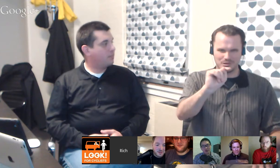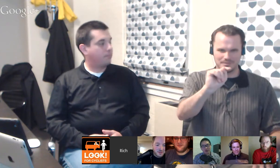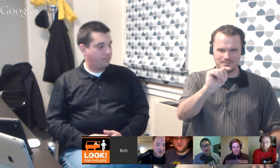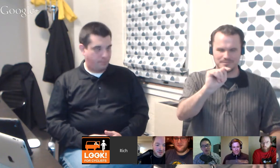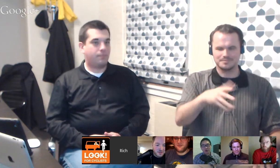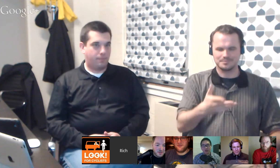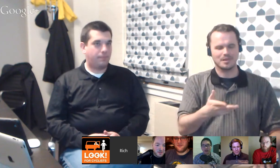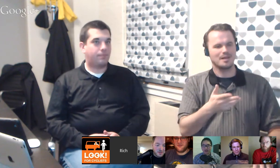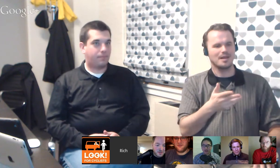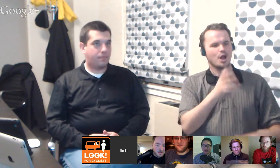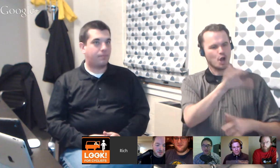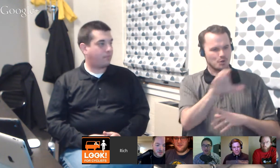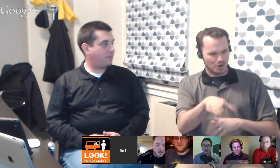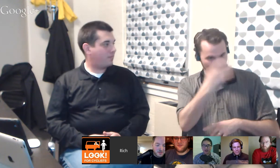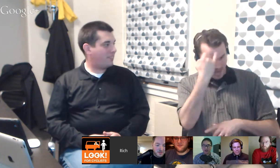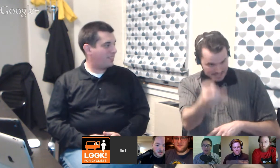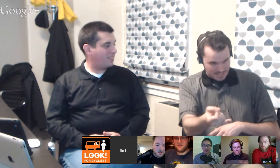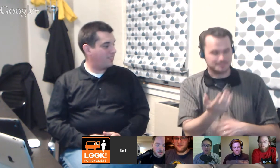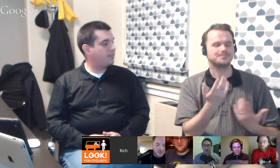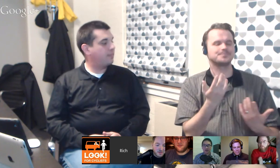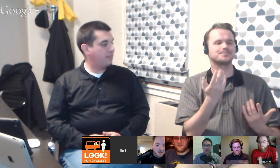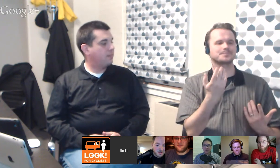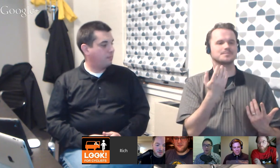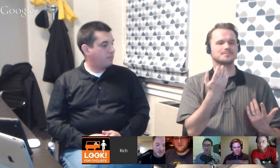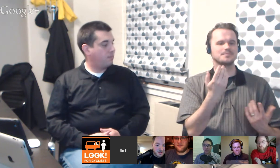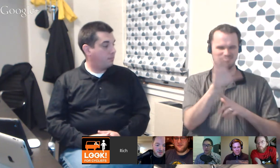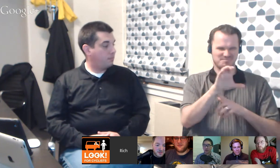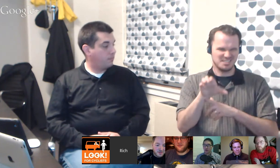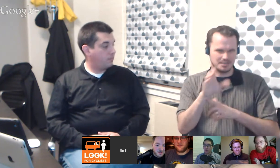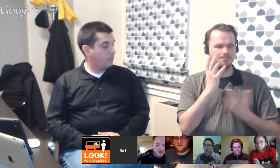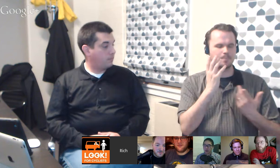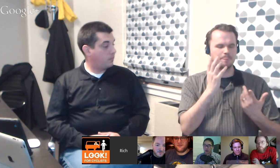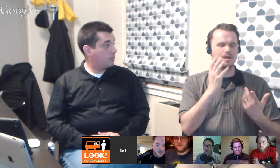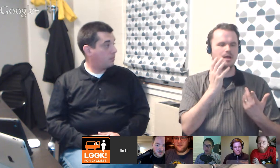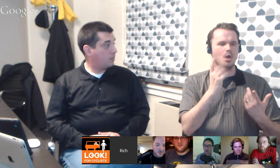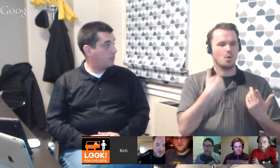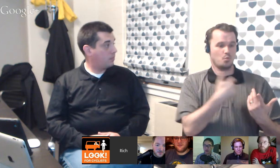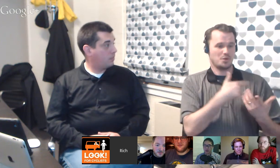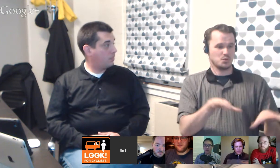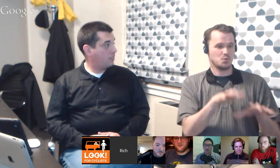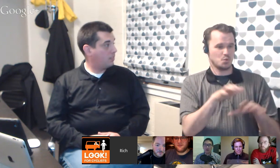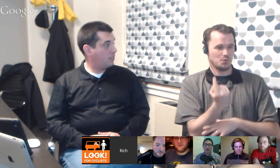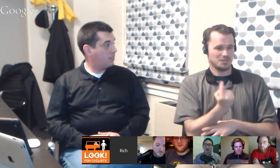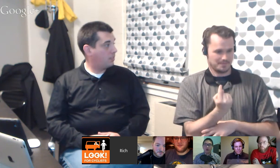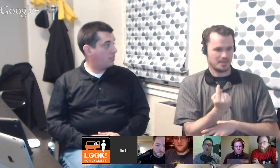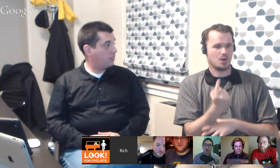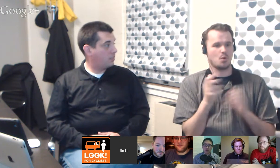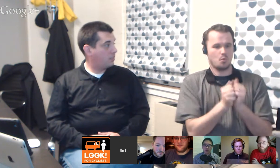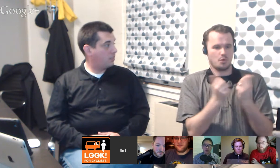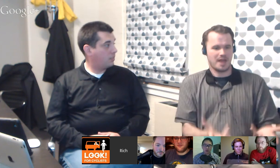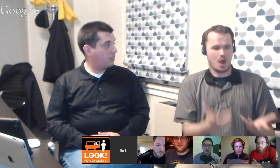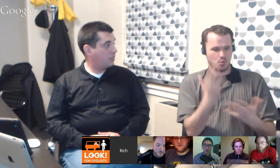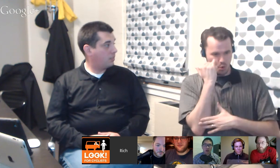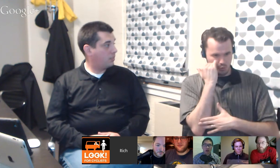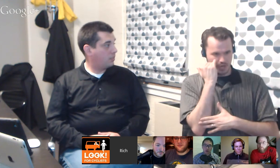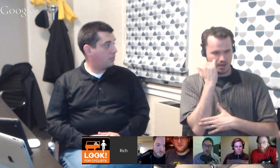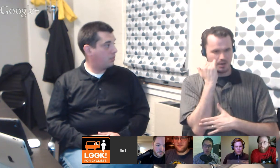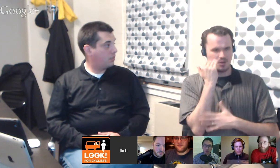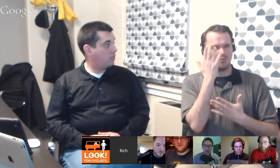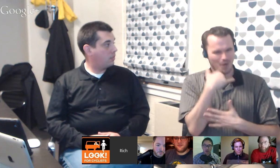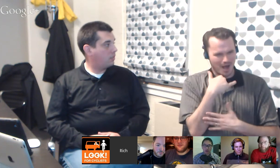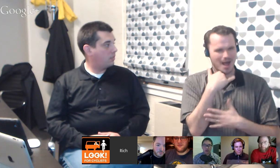So the cargo cult idea is we do something without knowing why